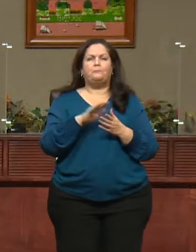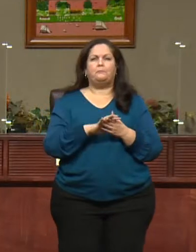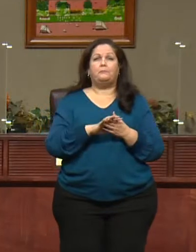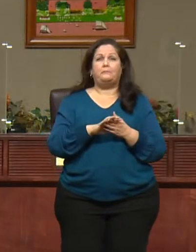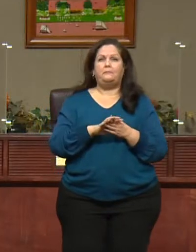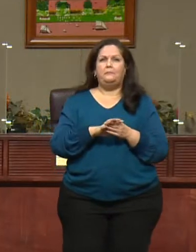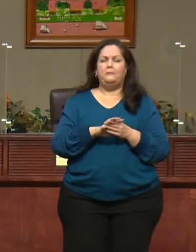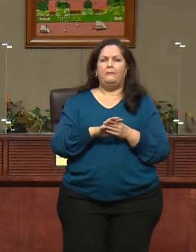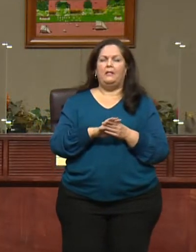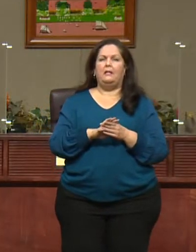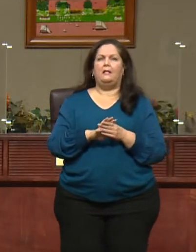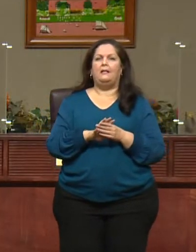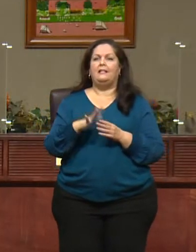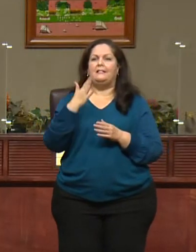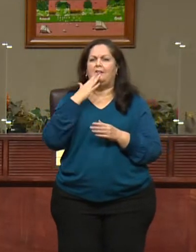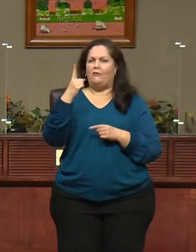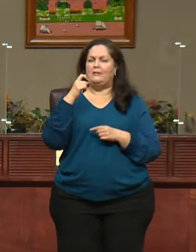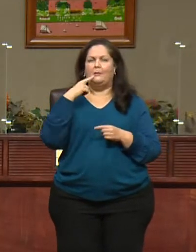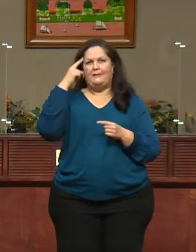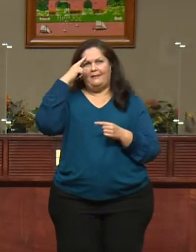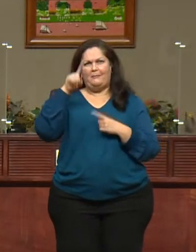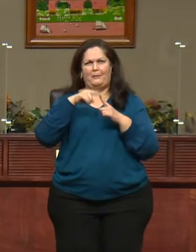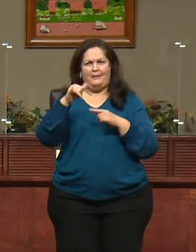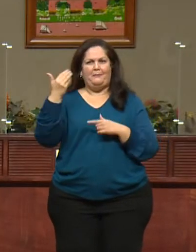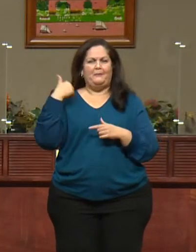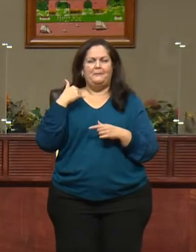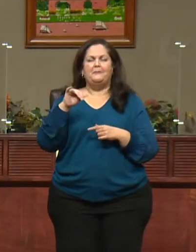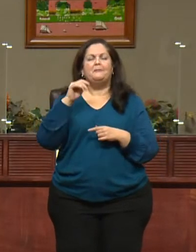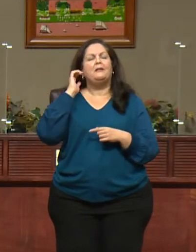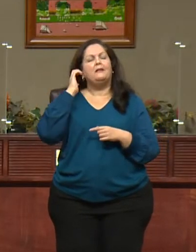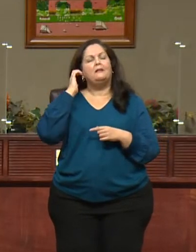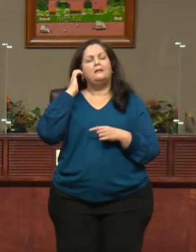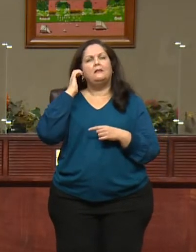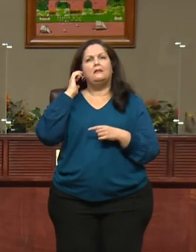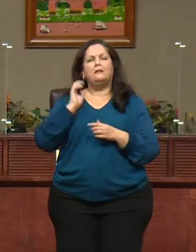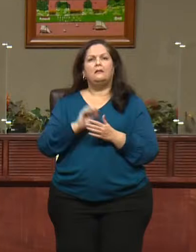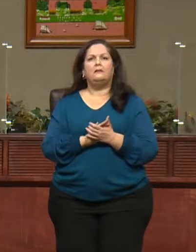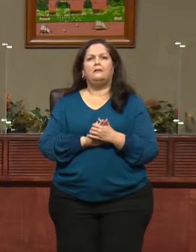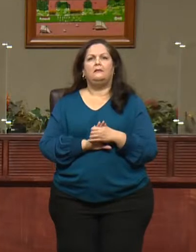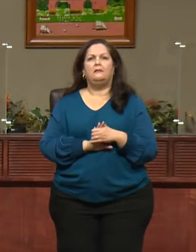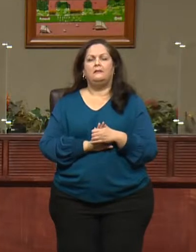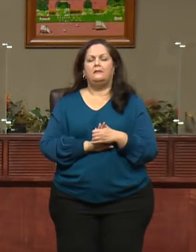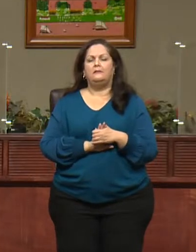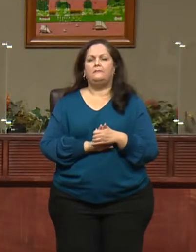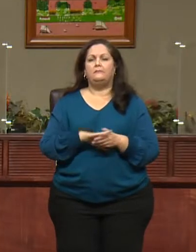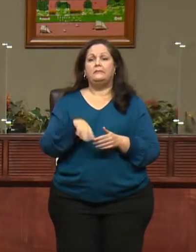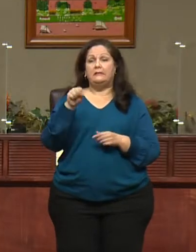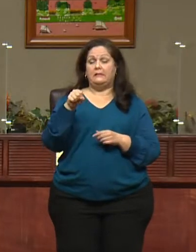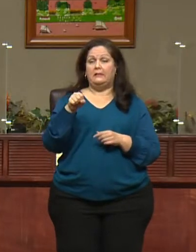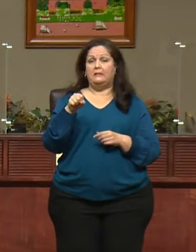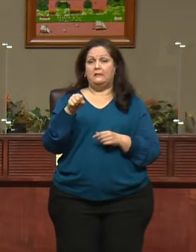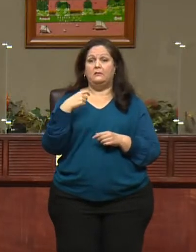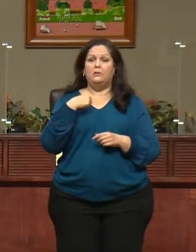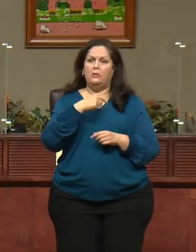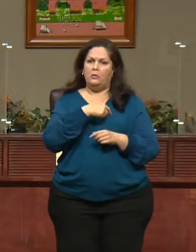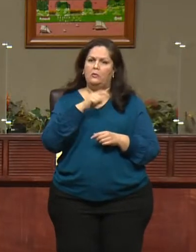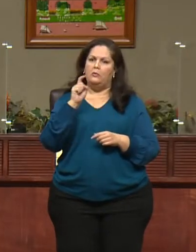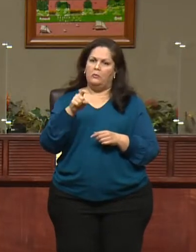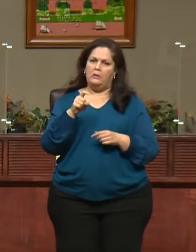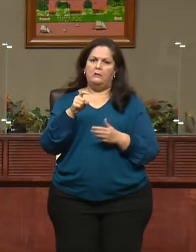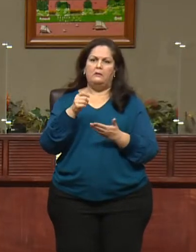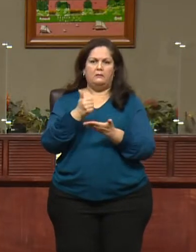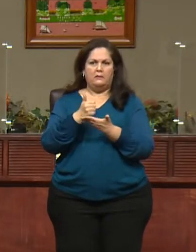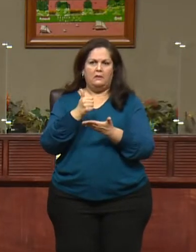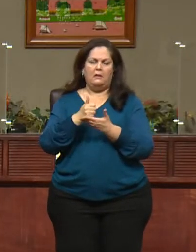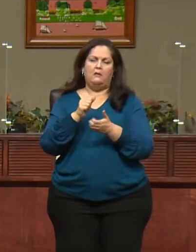vehicle earlier, so thanks for asking. In your vehicle. So yes, and we need a collaboration from our